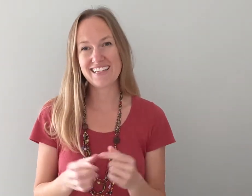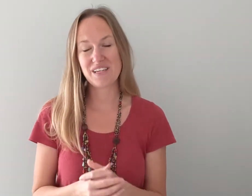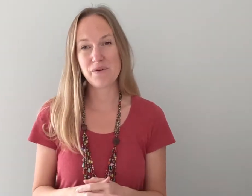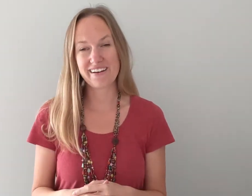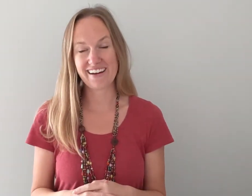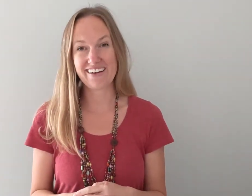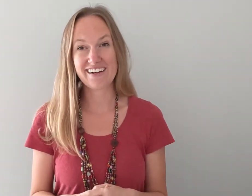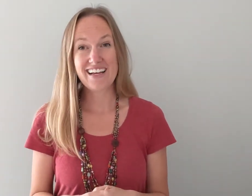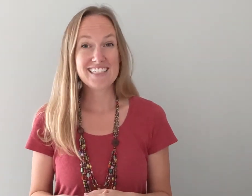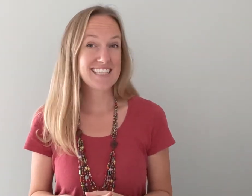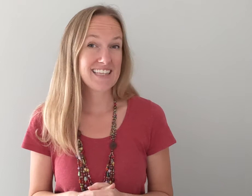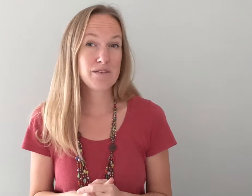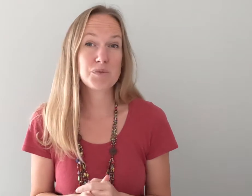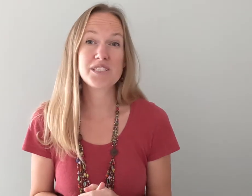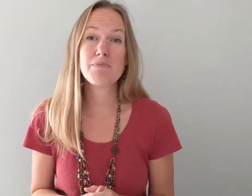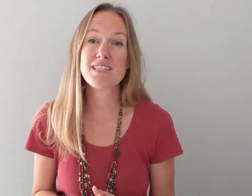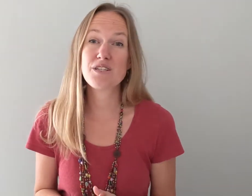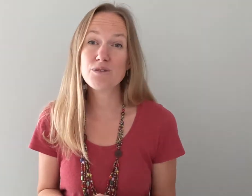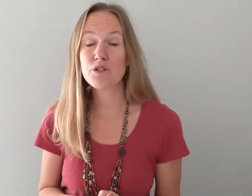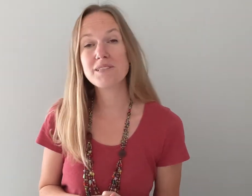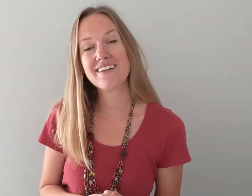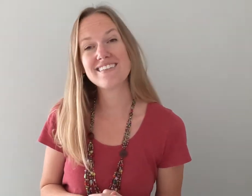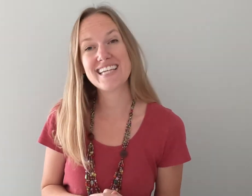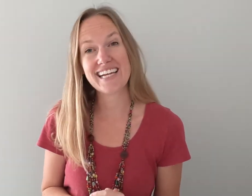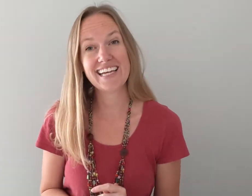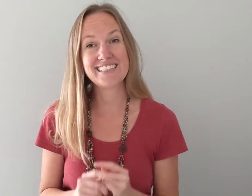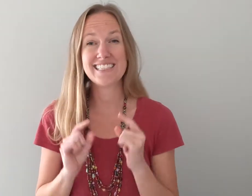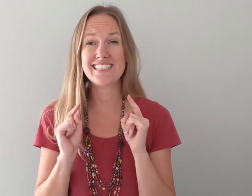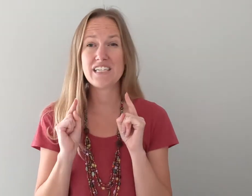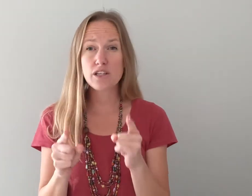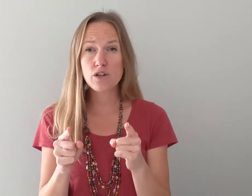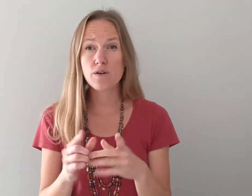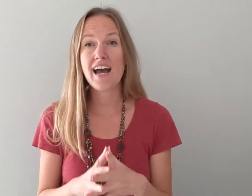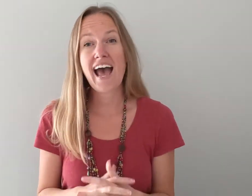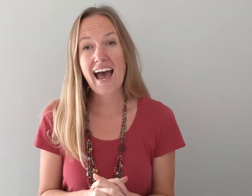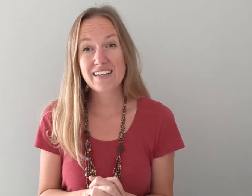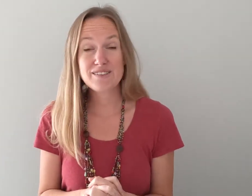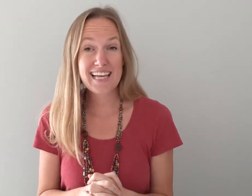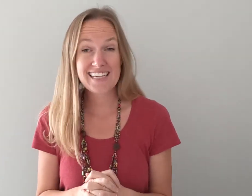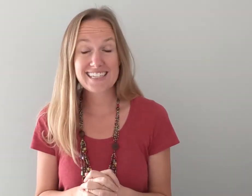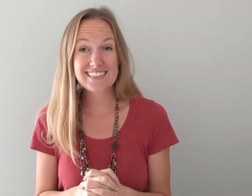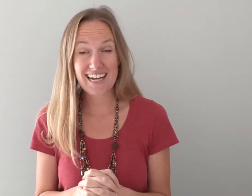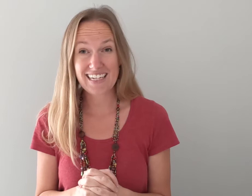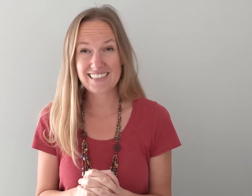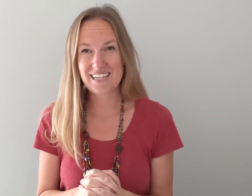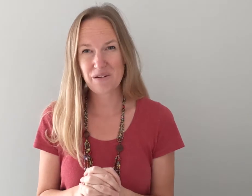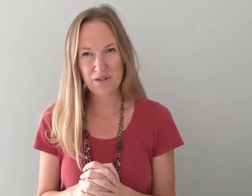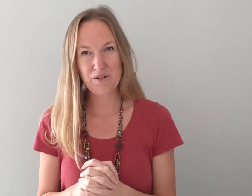you are here. Sign Language Worship is a YouTube channel dedicated to teaching you how to use ASL signs in order to